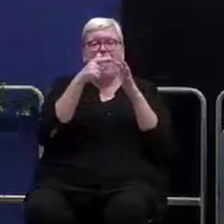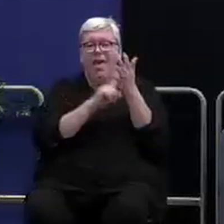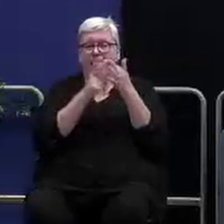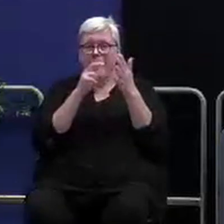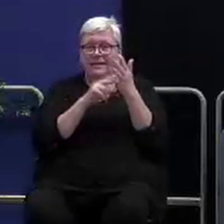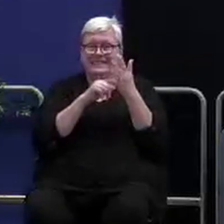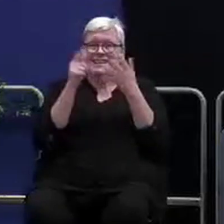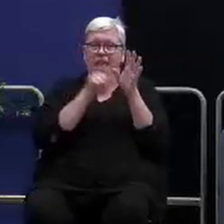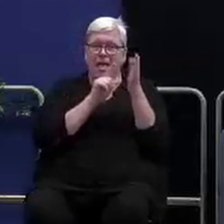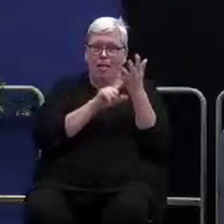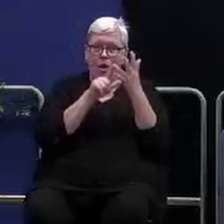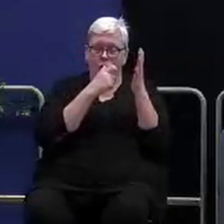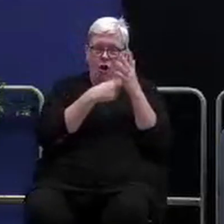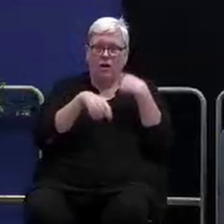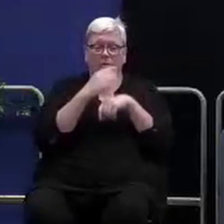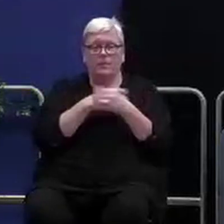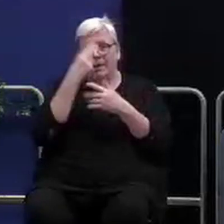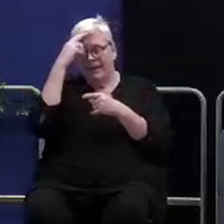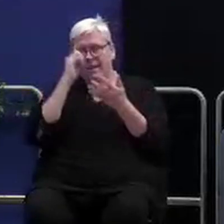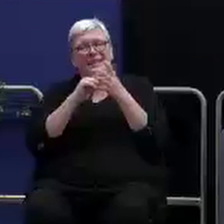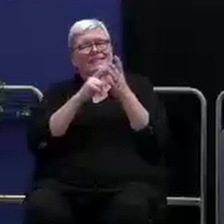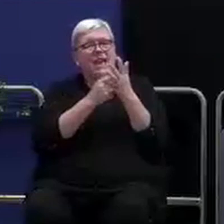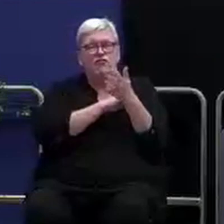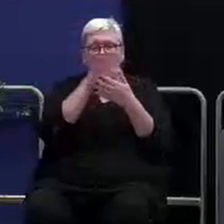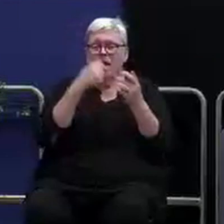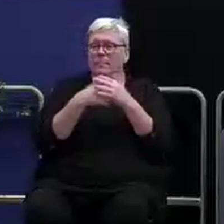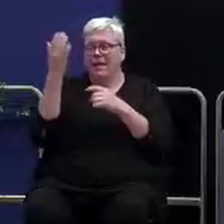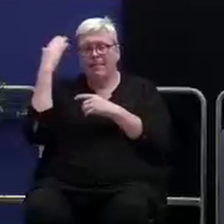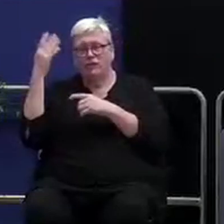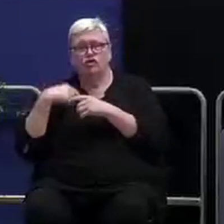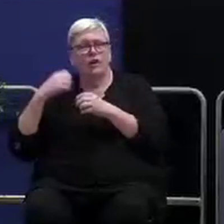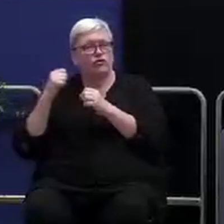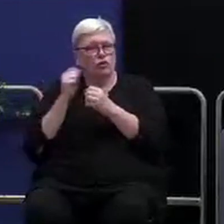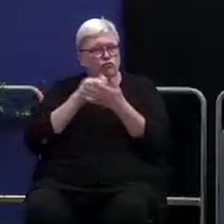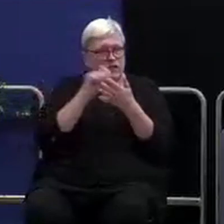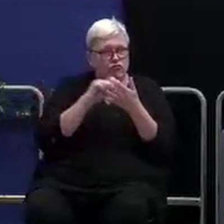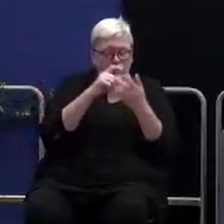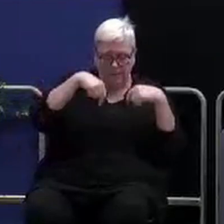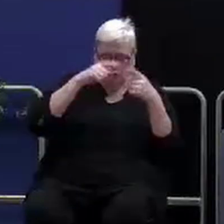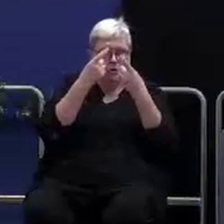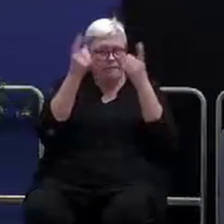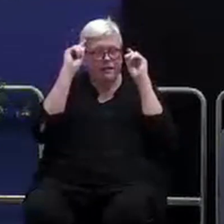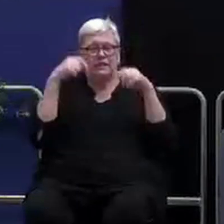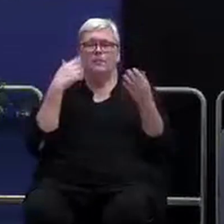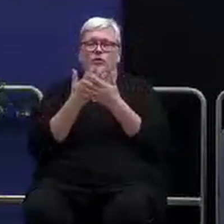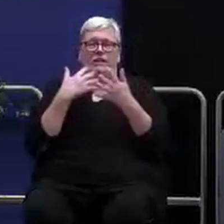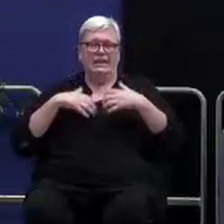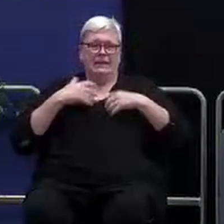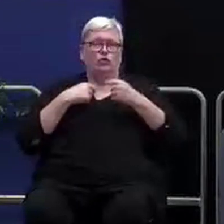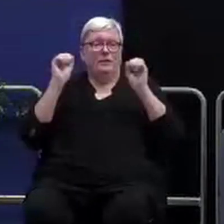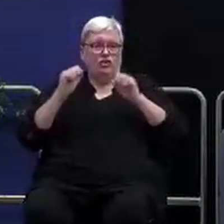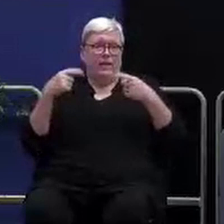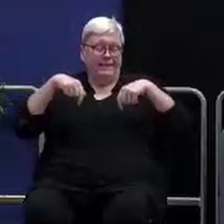with us today. My name is Sarah Sharp. I'm a lecturer in Scottish Literature at the university, and I'm very excited to be chairing